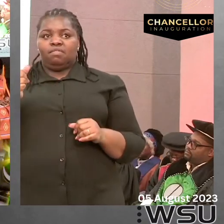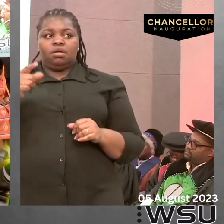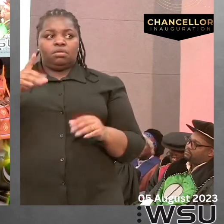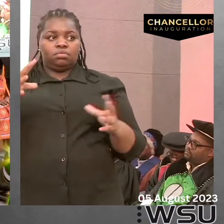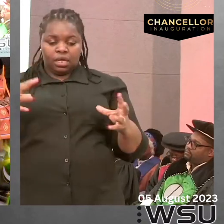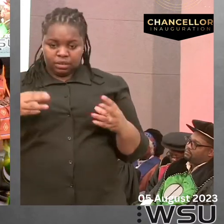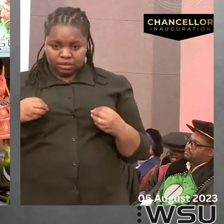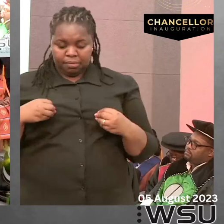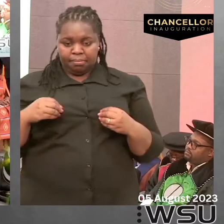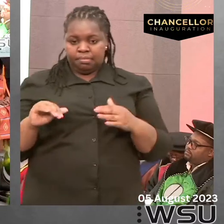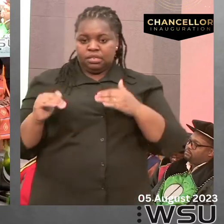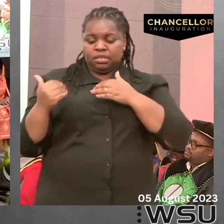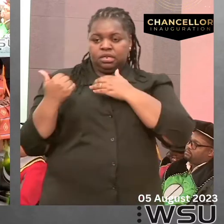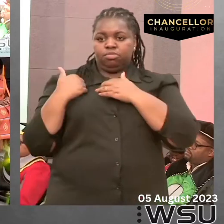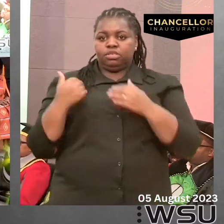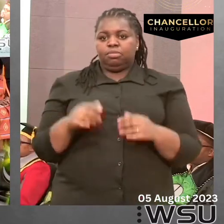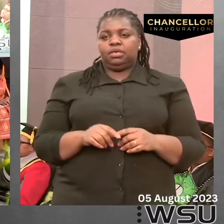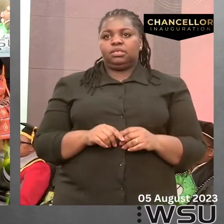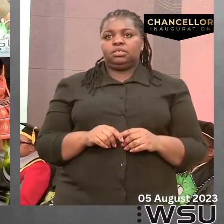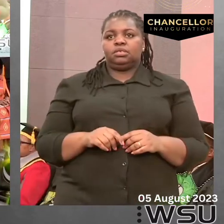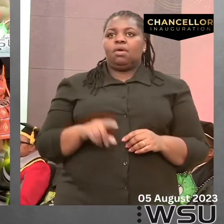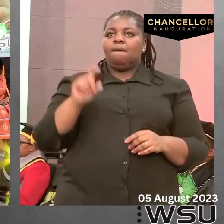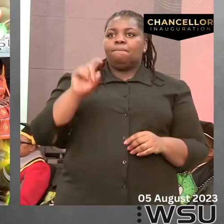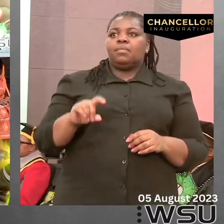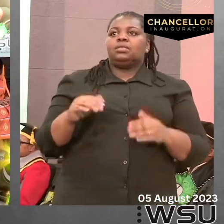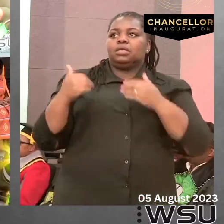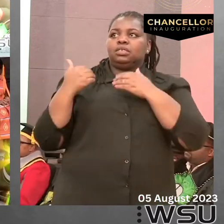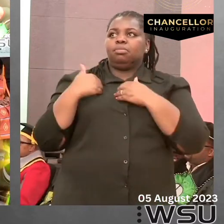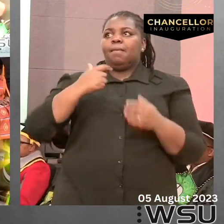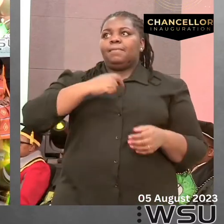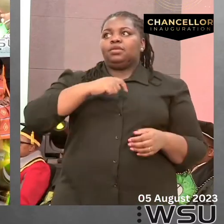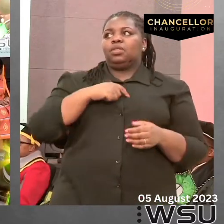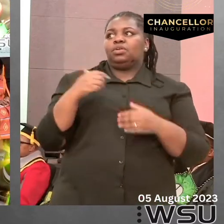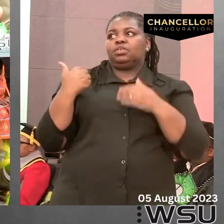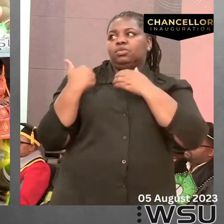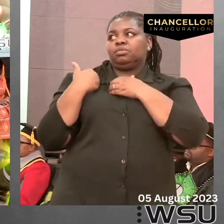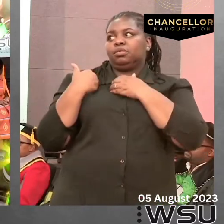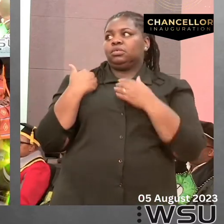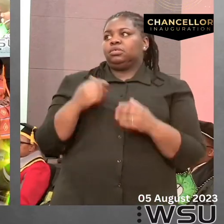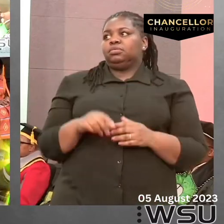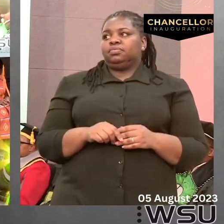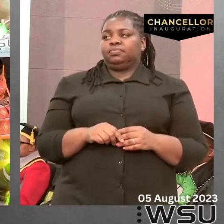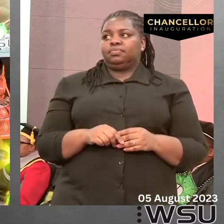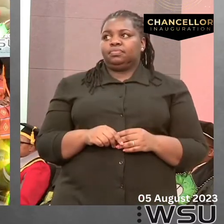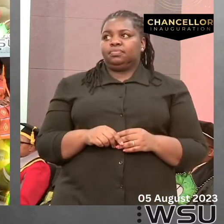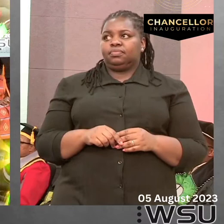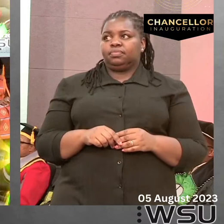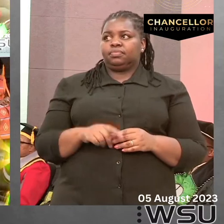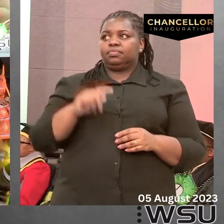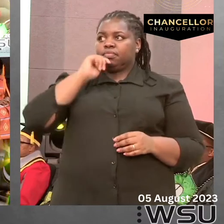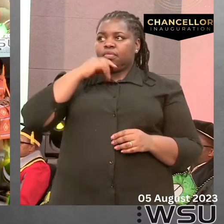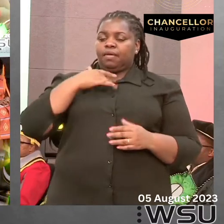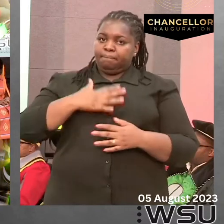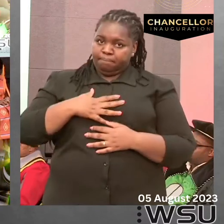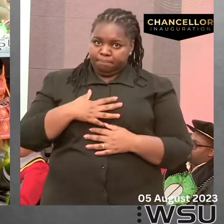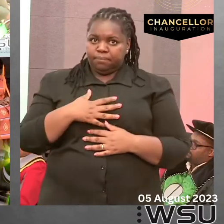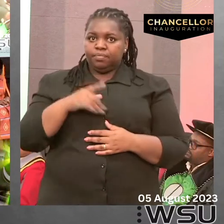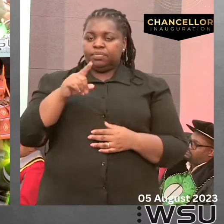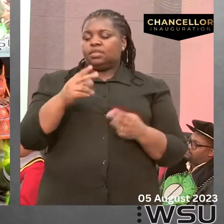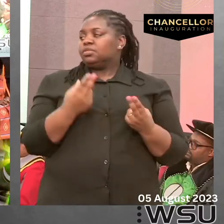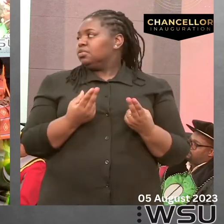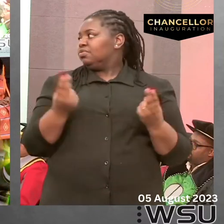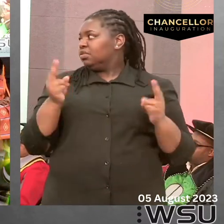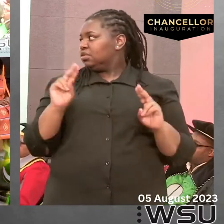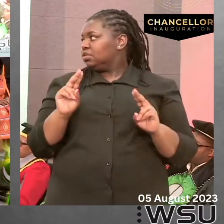accept responsibility. You must accept personal responsibility. So I'm very pleased that this university